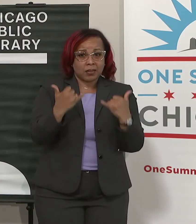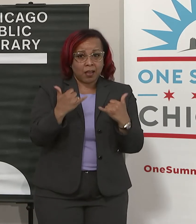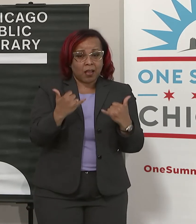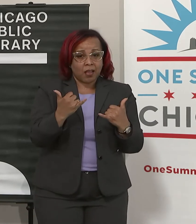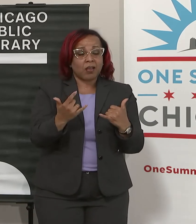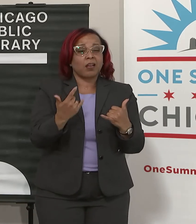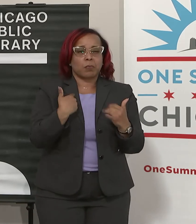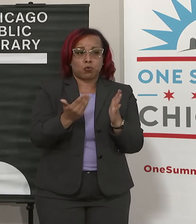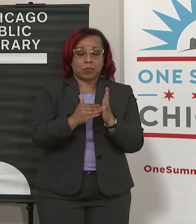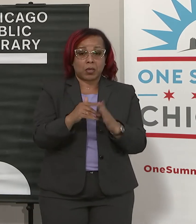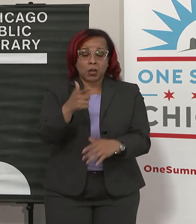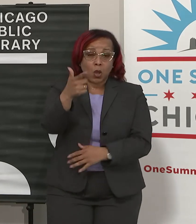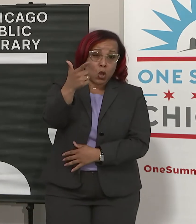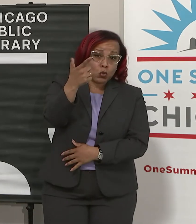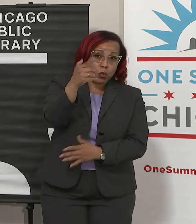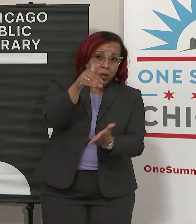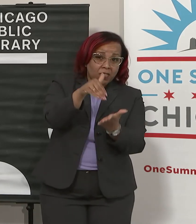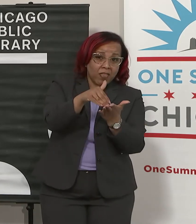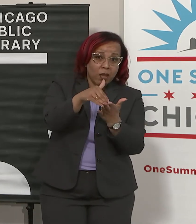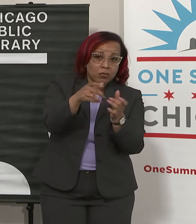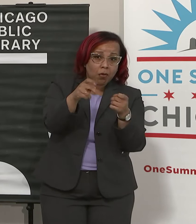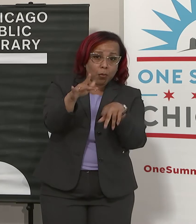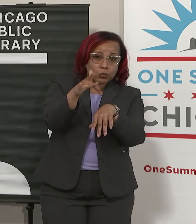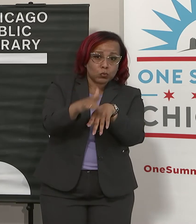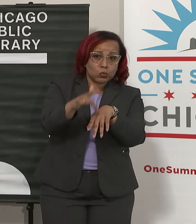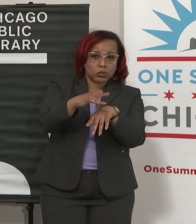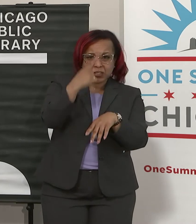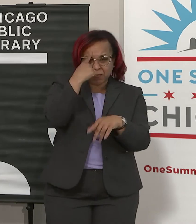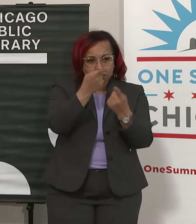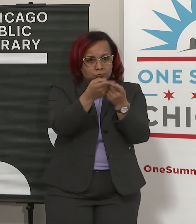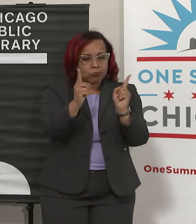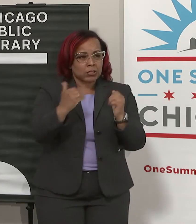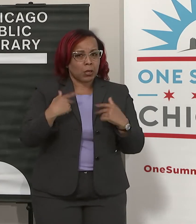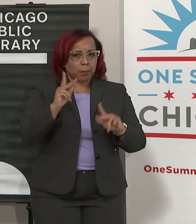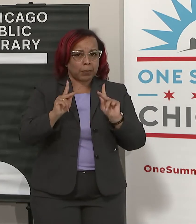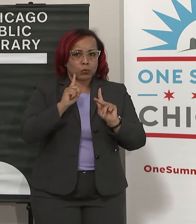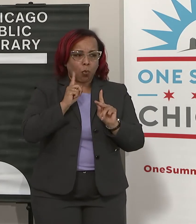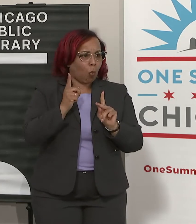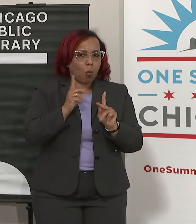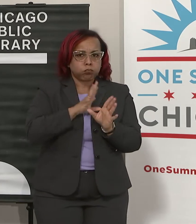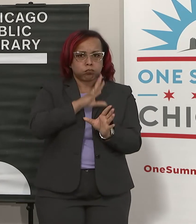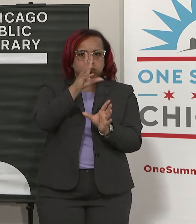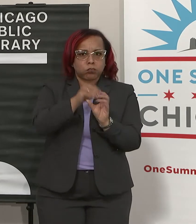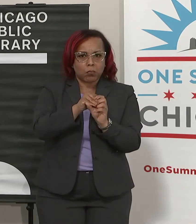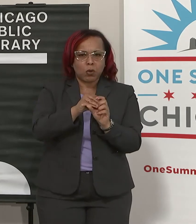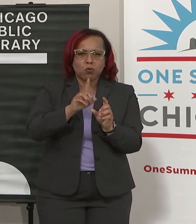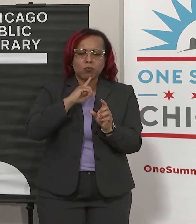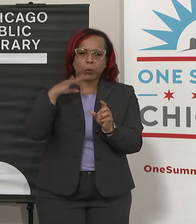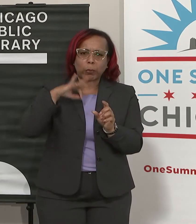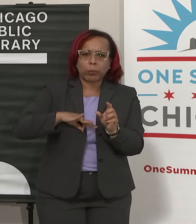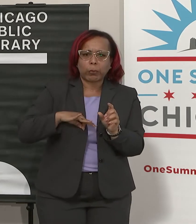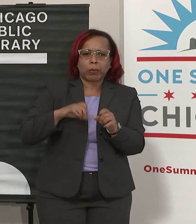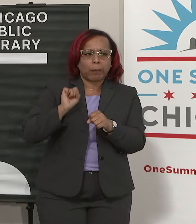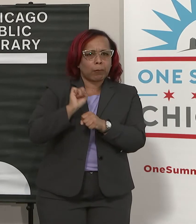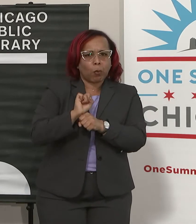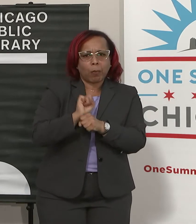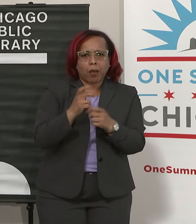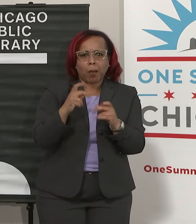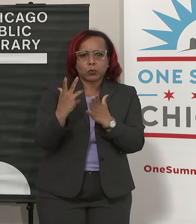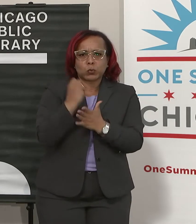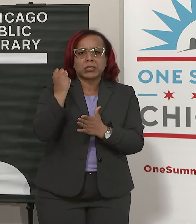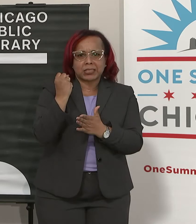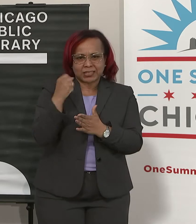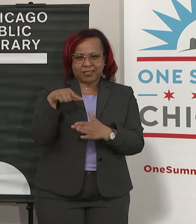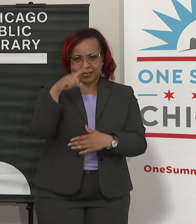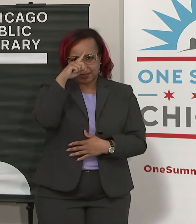me repeat that, 21,000 opportunities for our young people to participate in meaningful employment